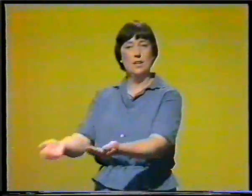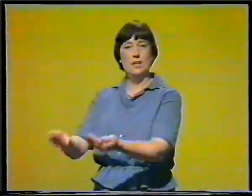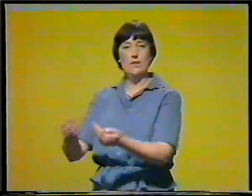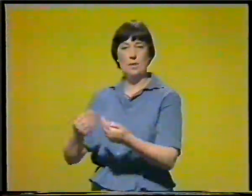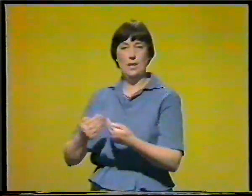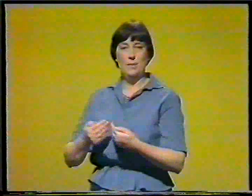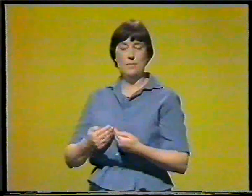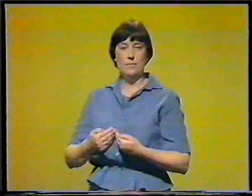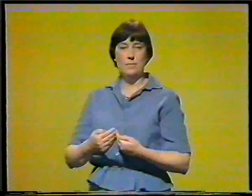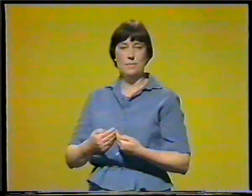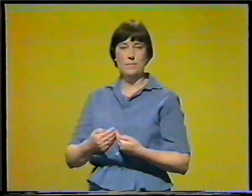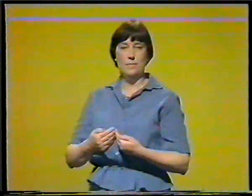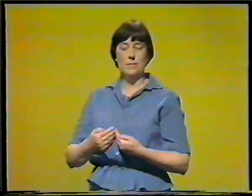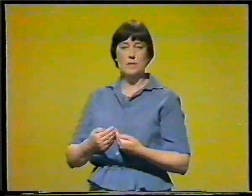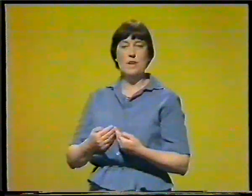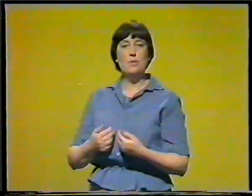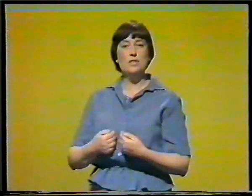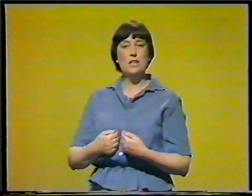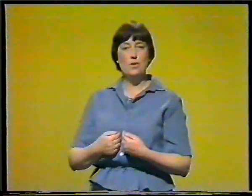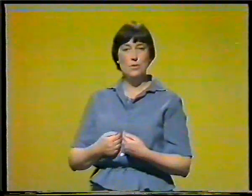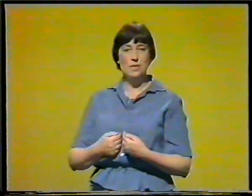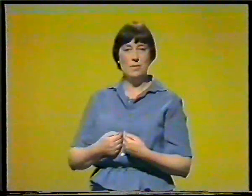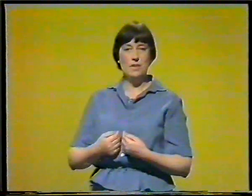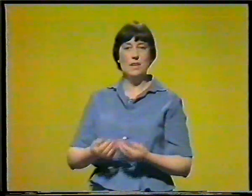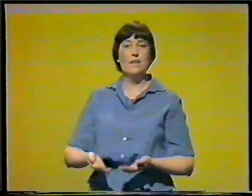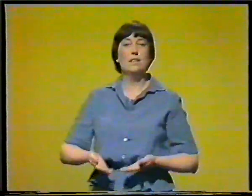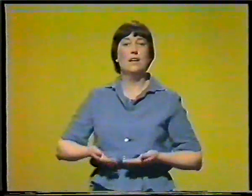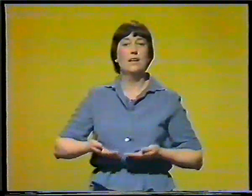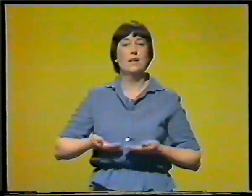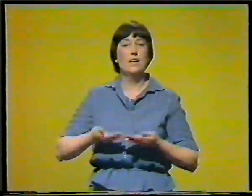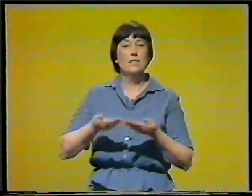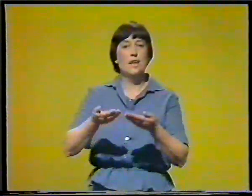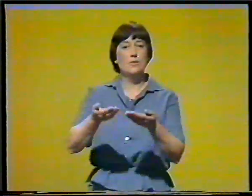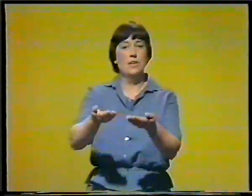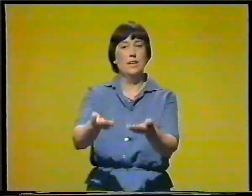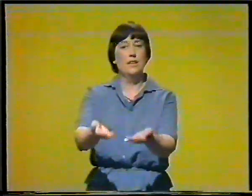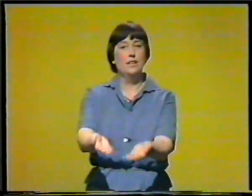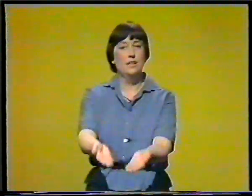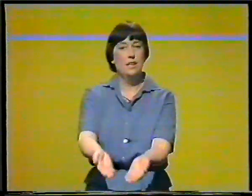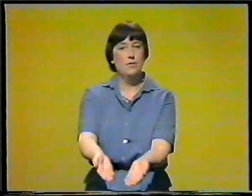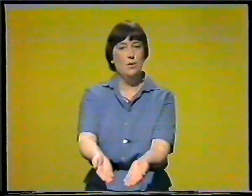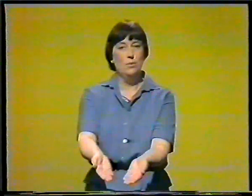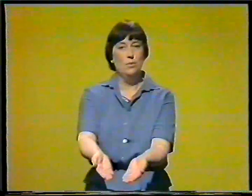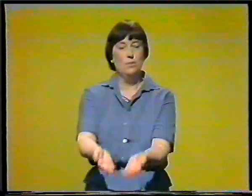Give me. If I want to give you something, then it's that way. Give you.